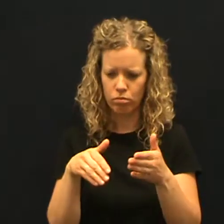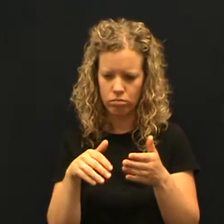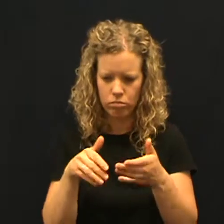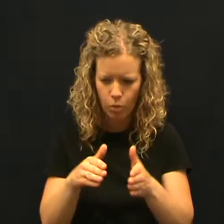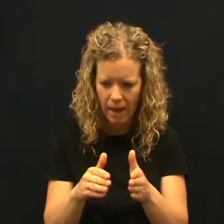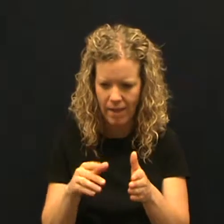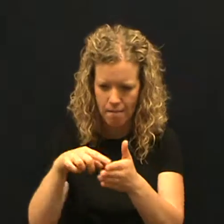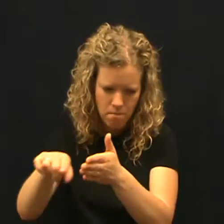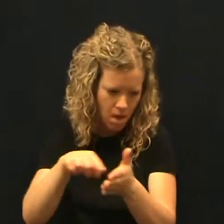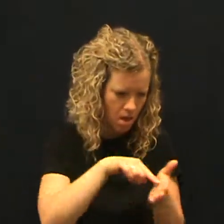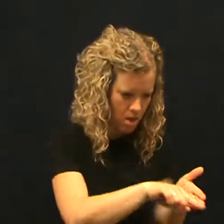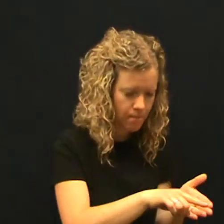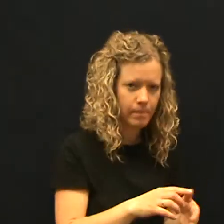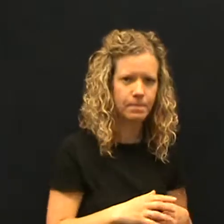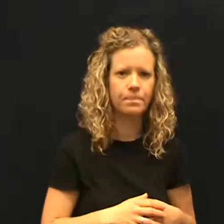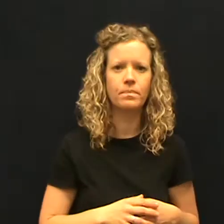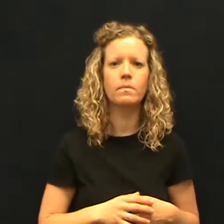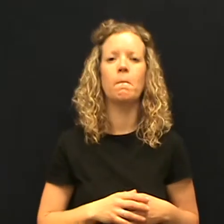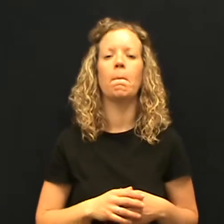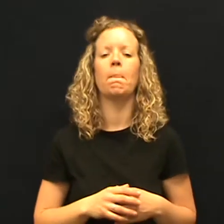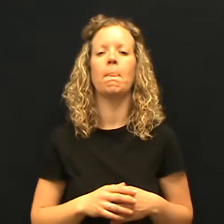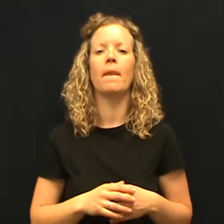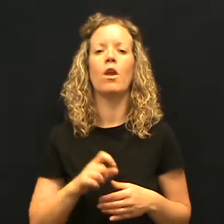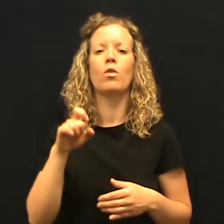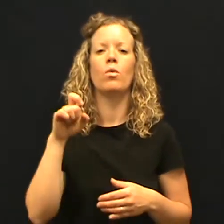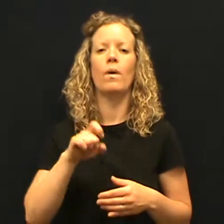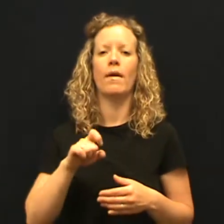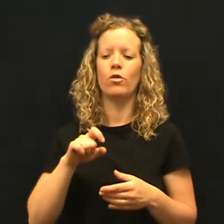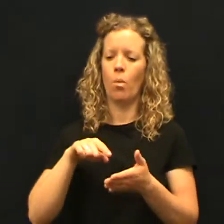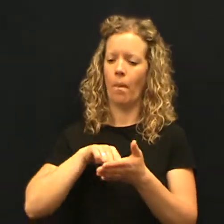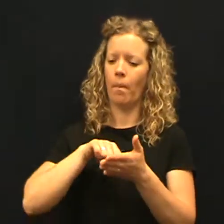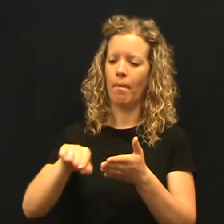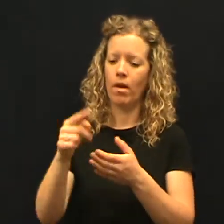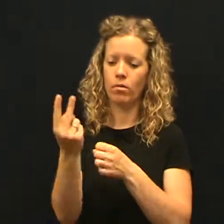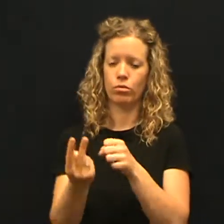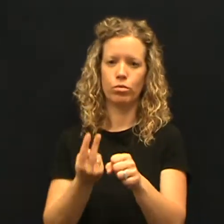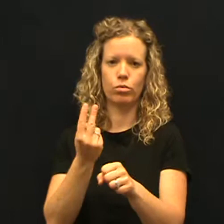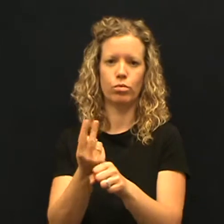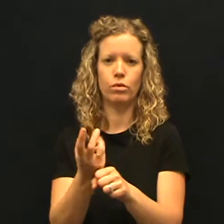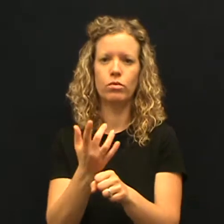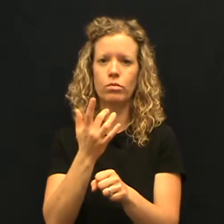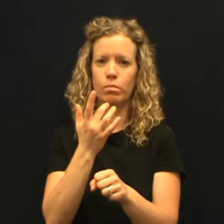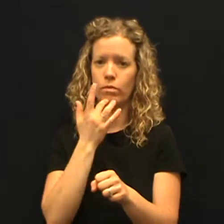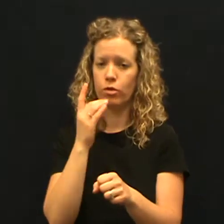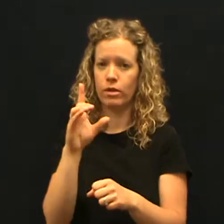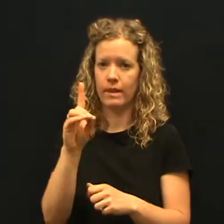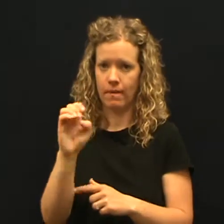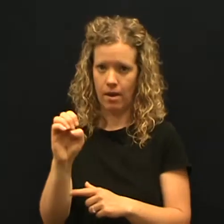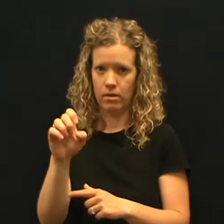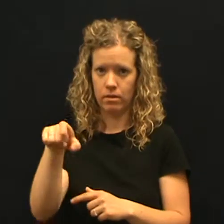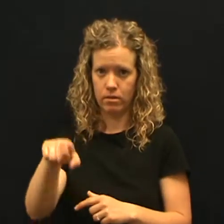So we have to make up 2 years of those preferred dividends, and so we pay